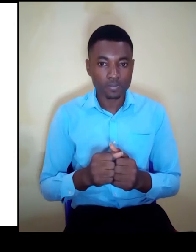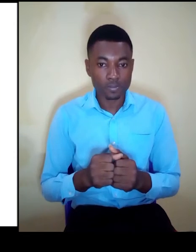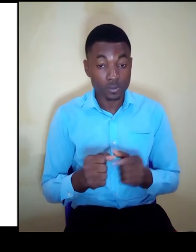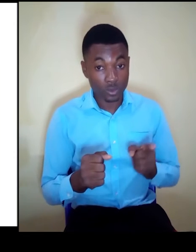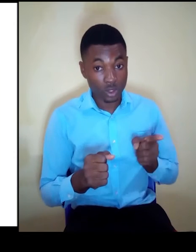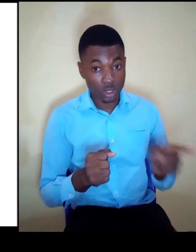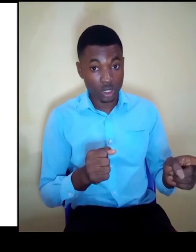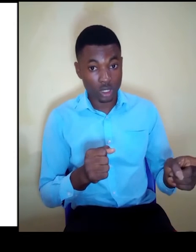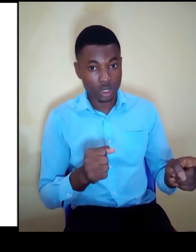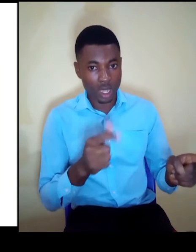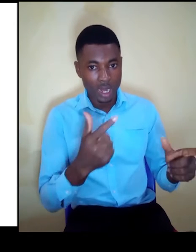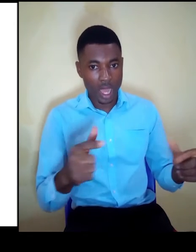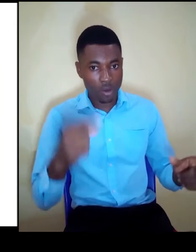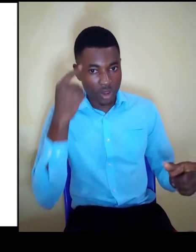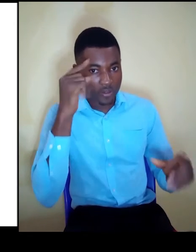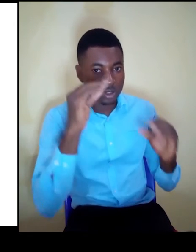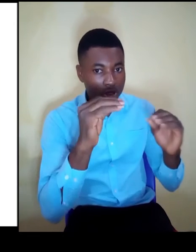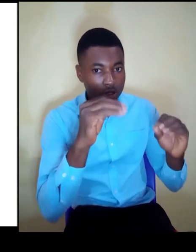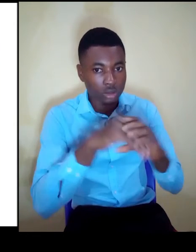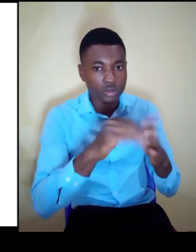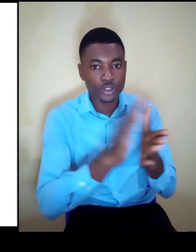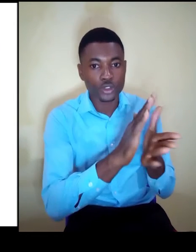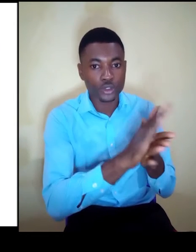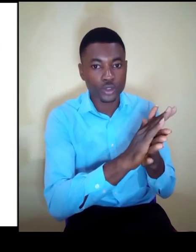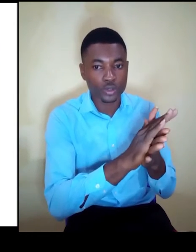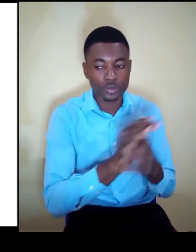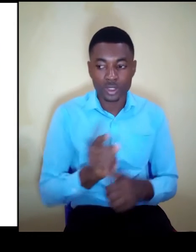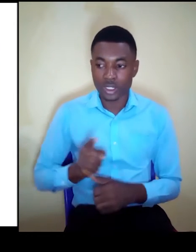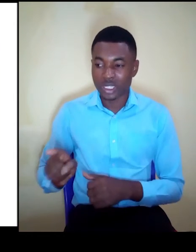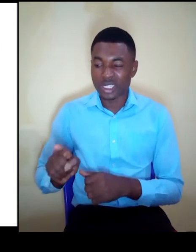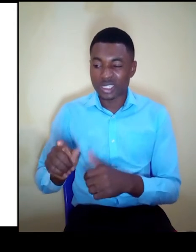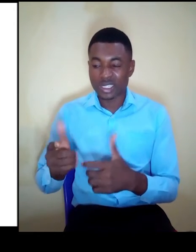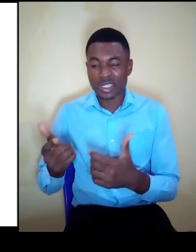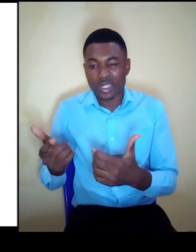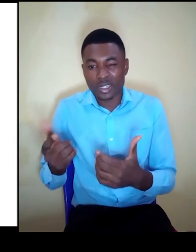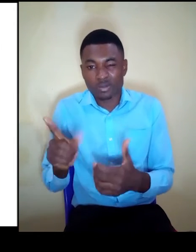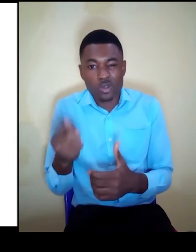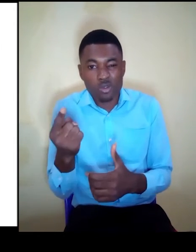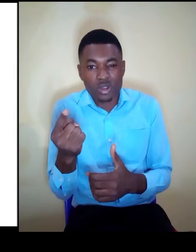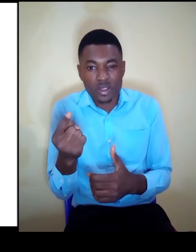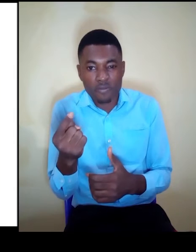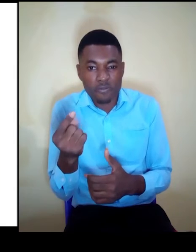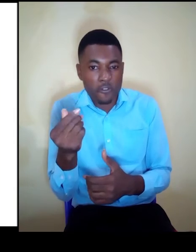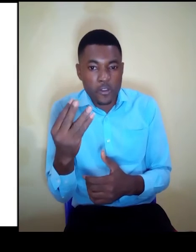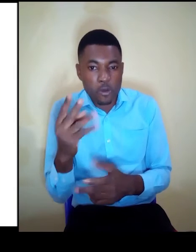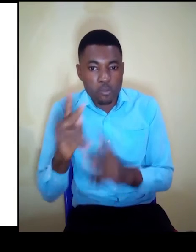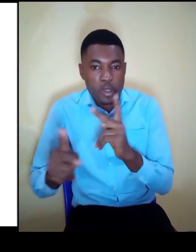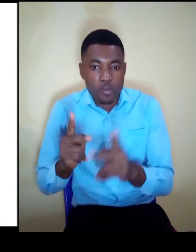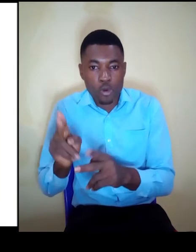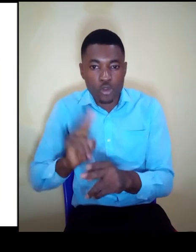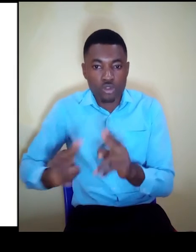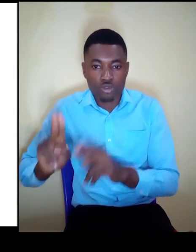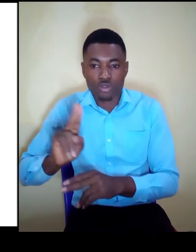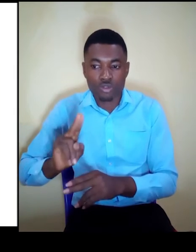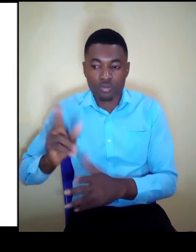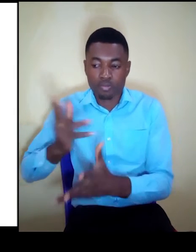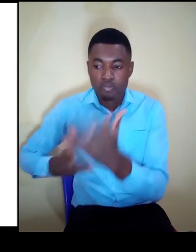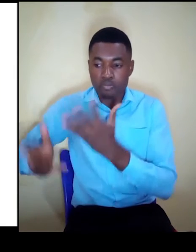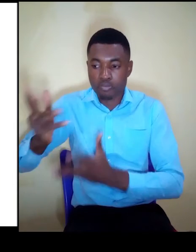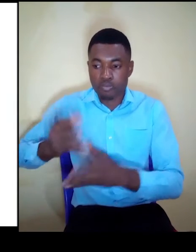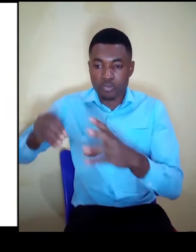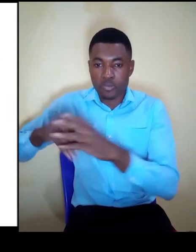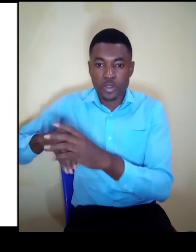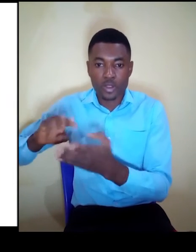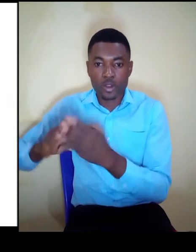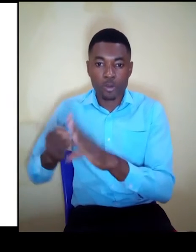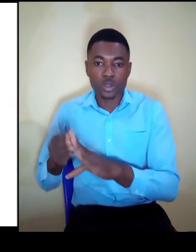Adambope. Ghanaian Sign Language is a language of instruction in deaf school. Adambope Sign Language is used just for intra-community